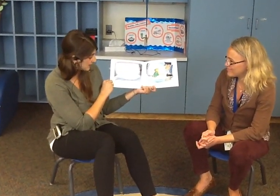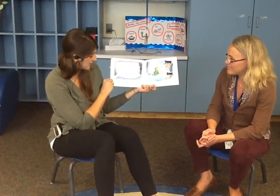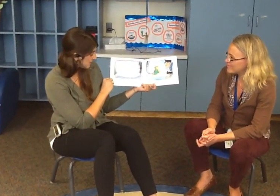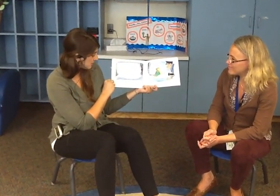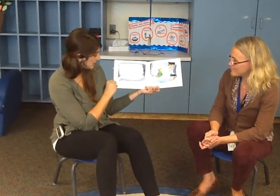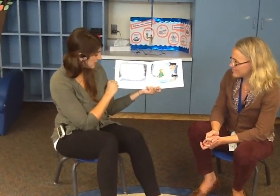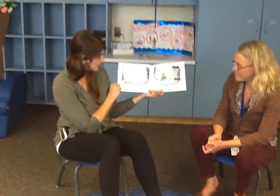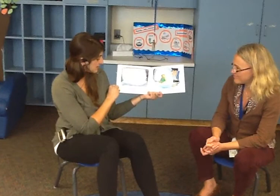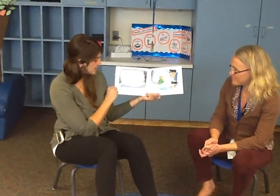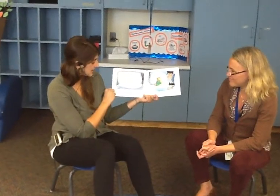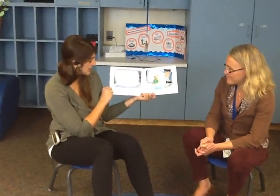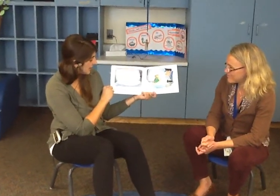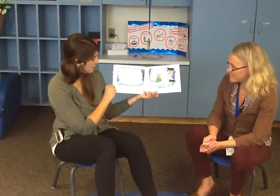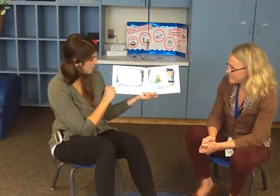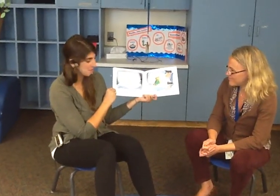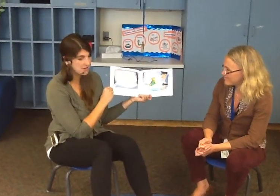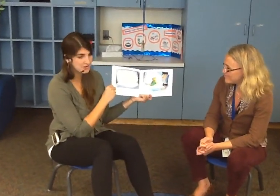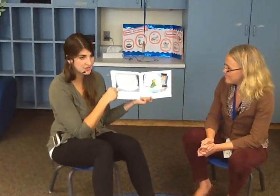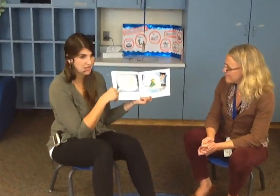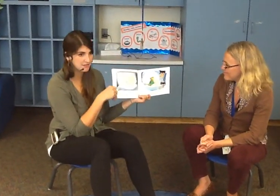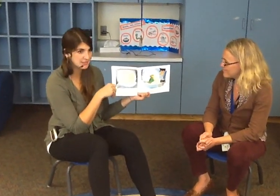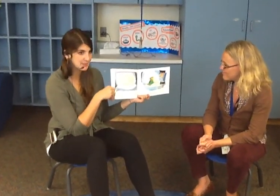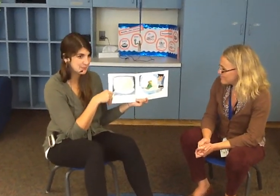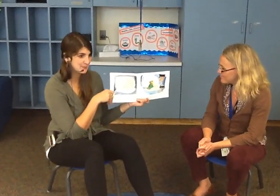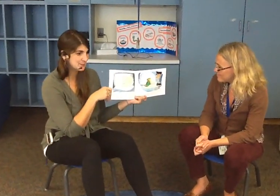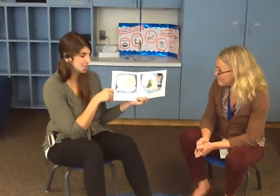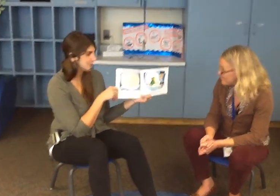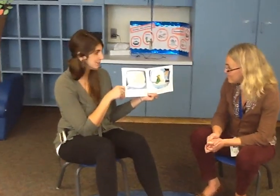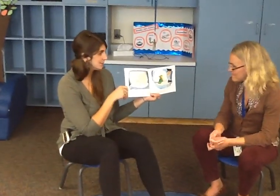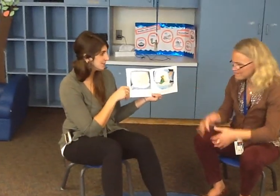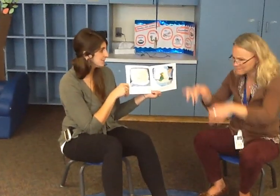two fuzzy brown ears sticking up from under the cover.